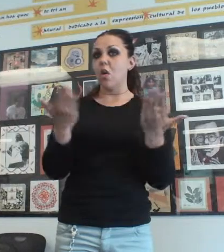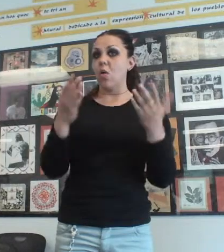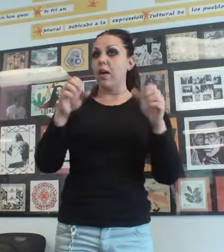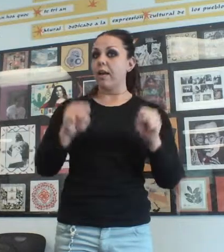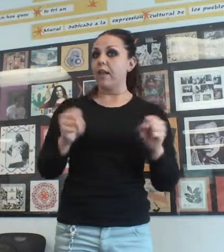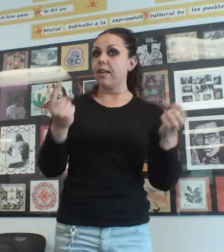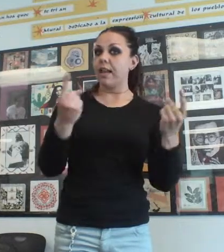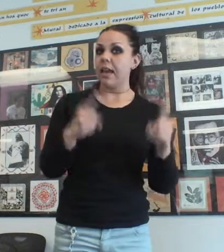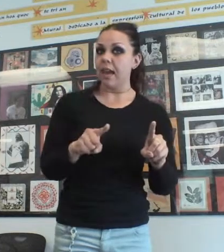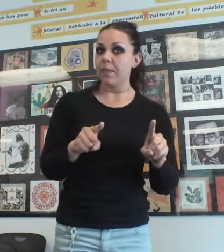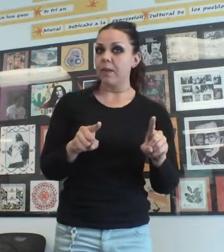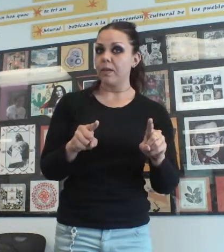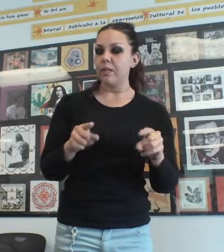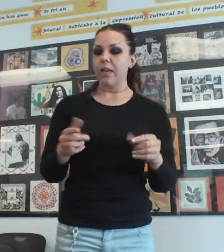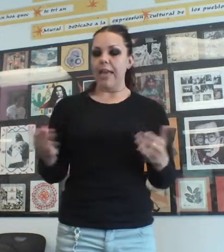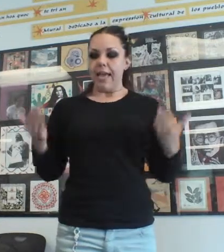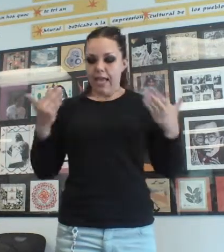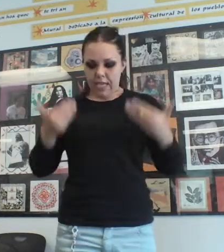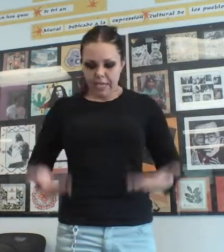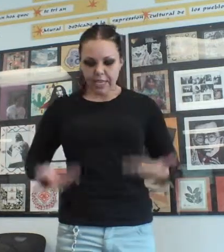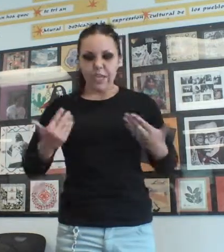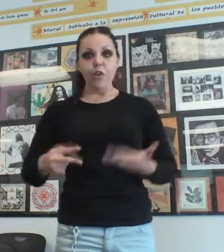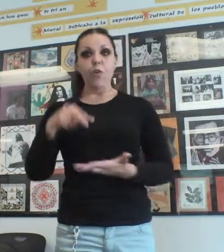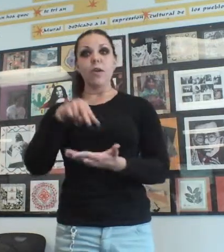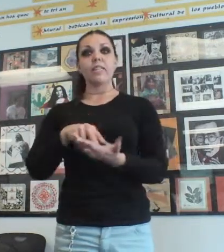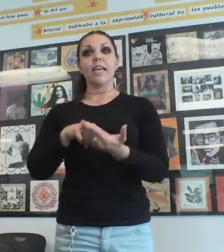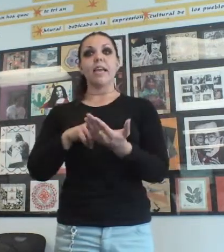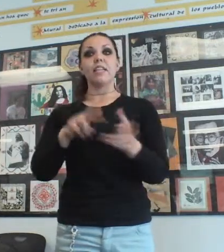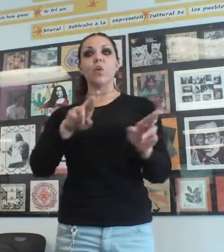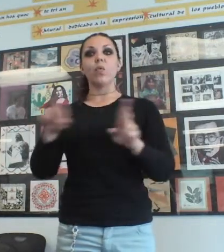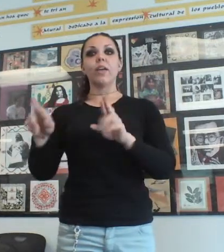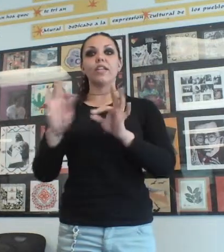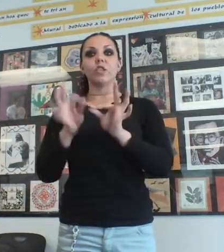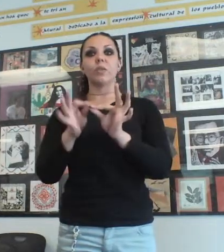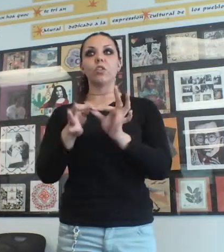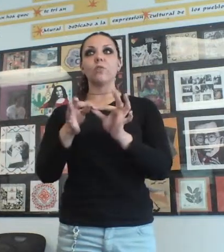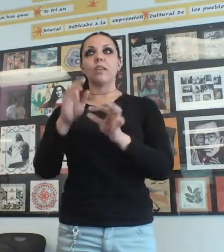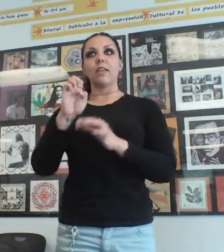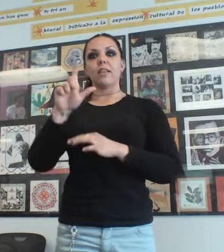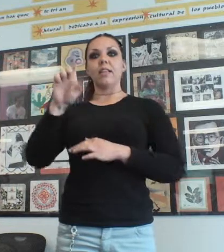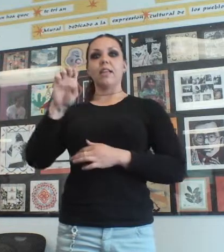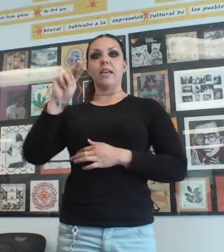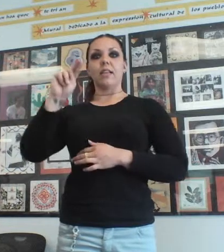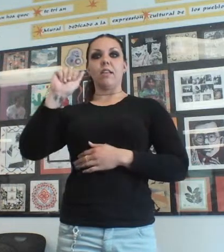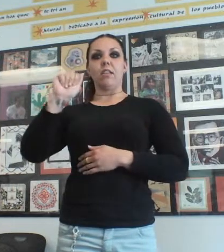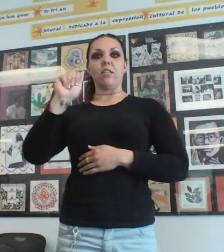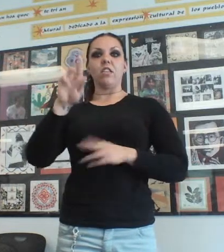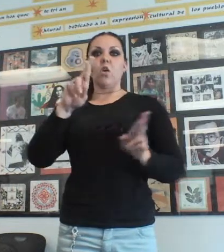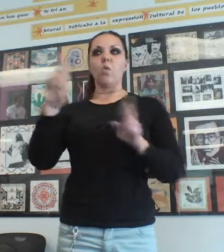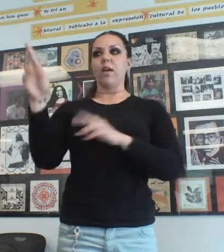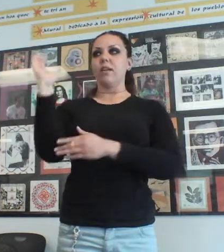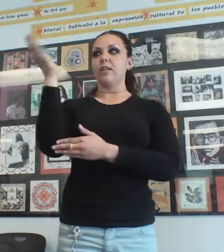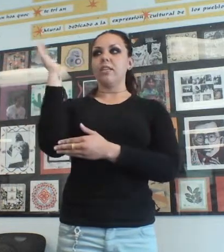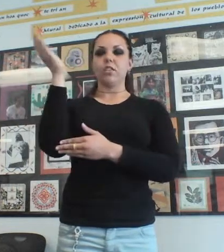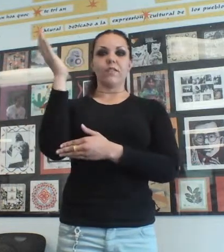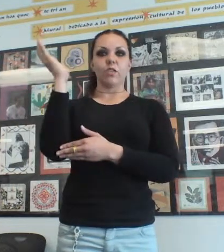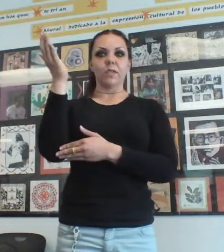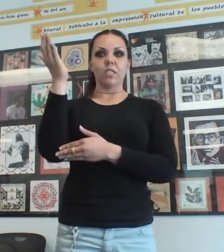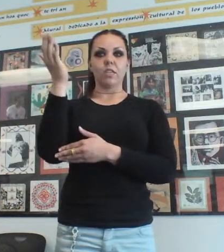ready to interpret. Elena is going to give a speech. She starts talking. What could happen in the very